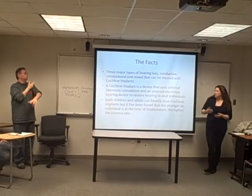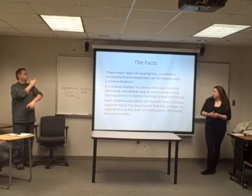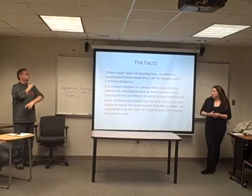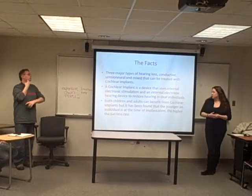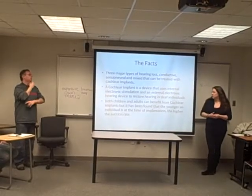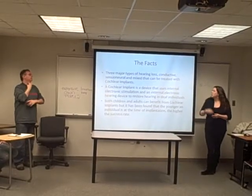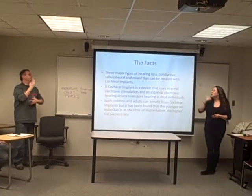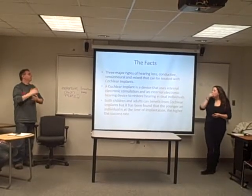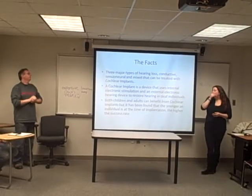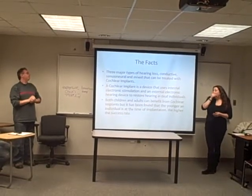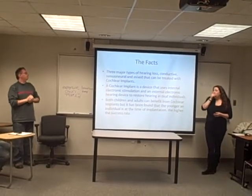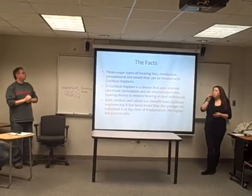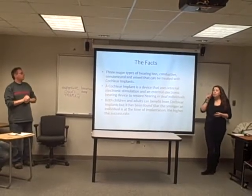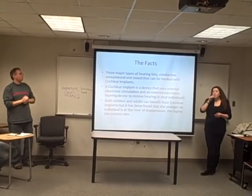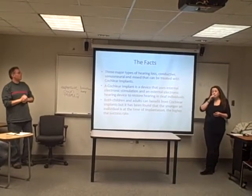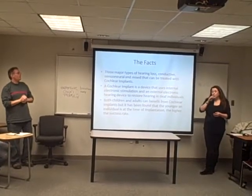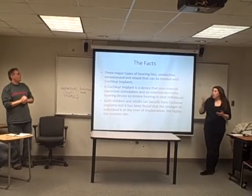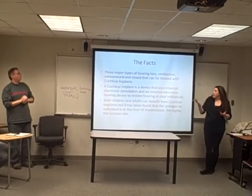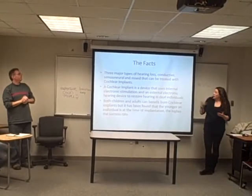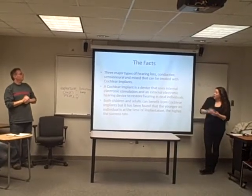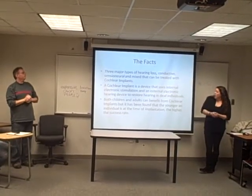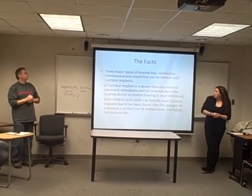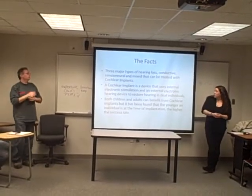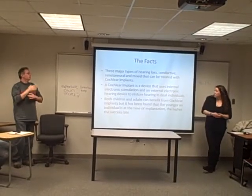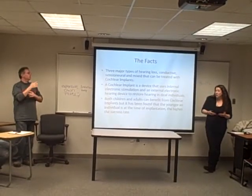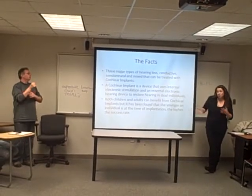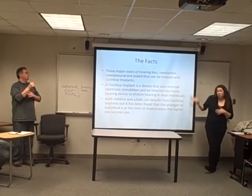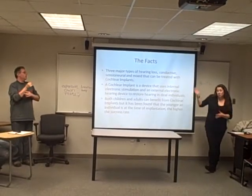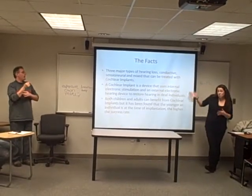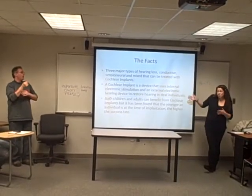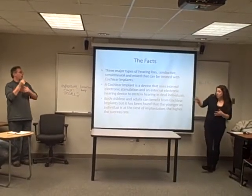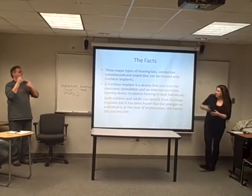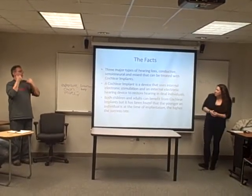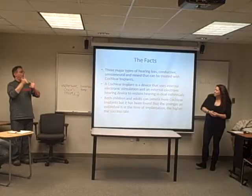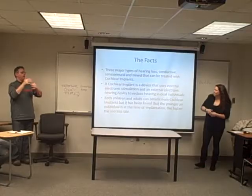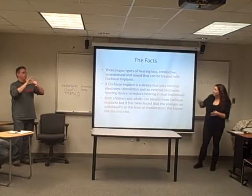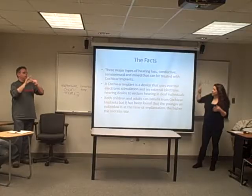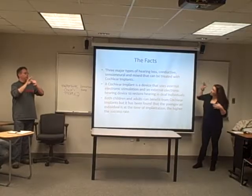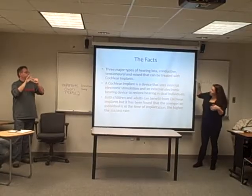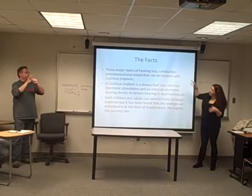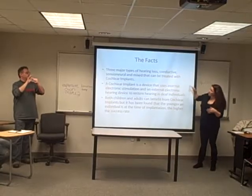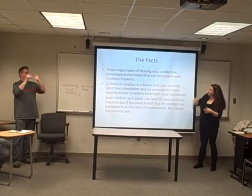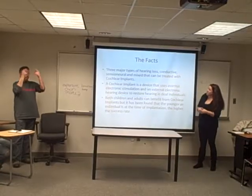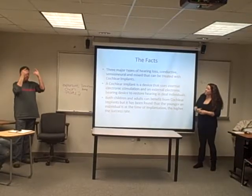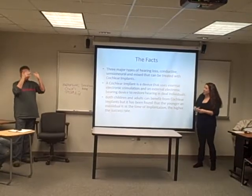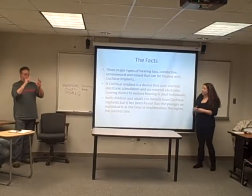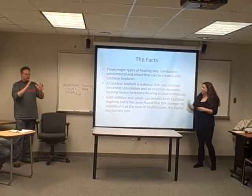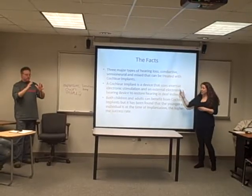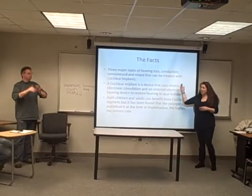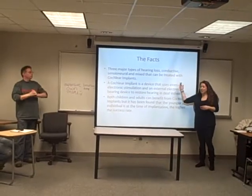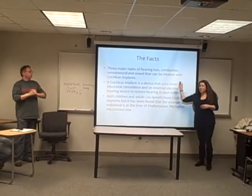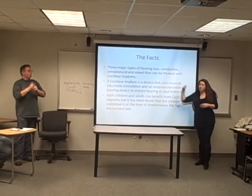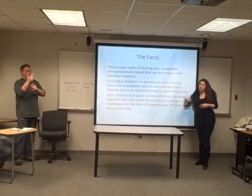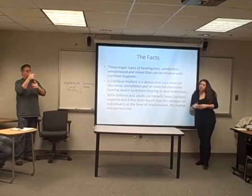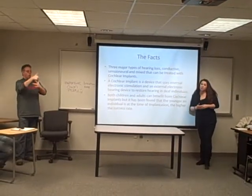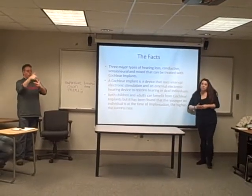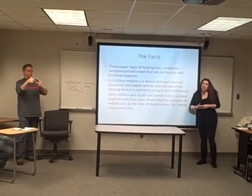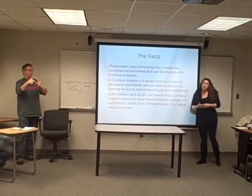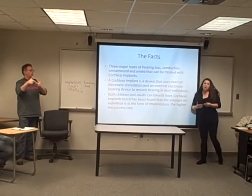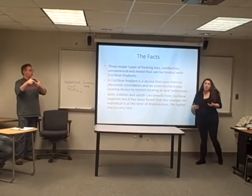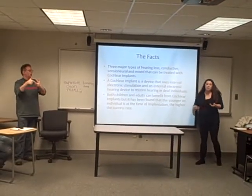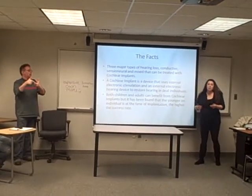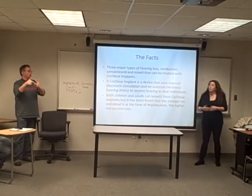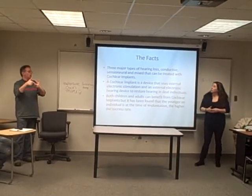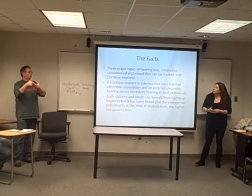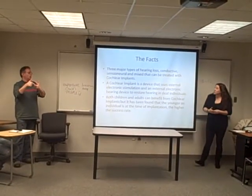speech processors. And I just want to now just summarize my 3 main facts, that there are 3